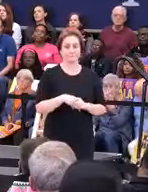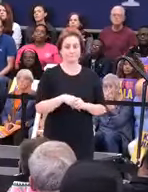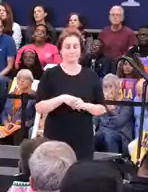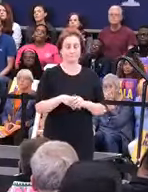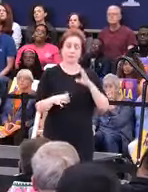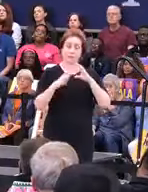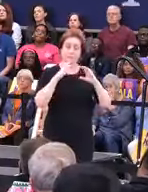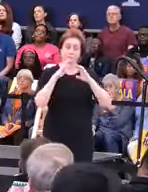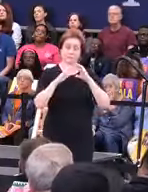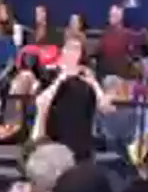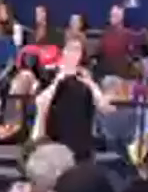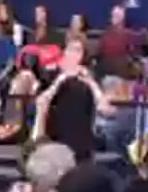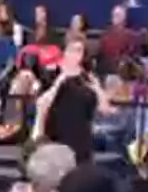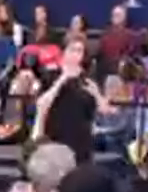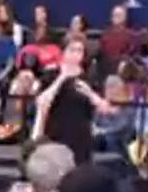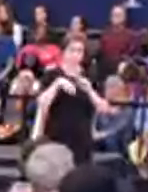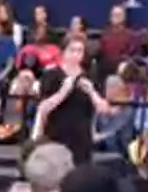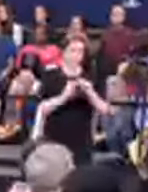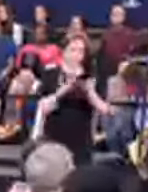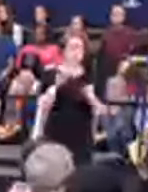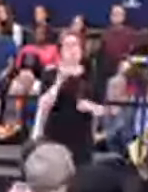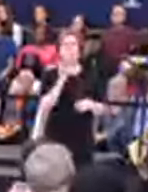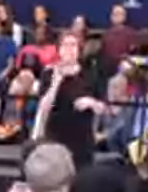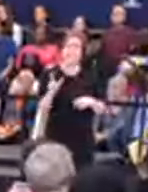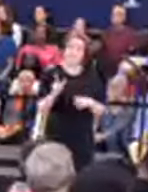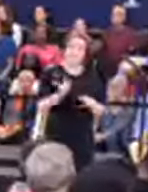It's this conversation about, well,